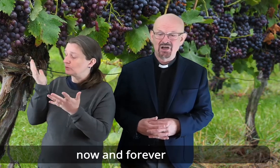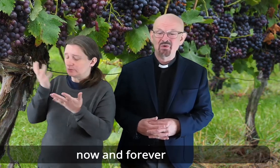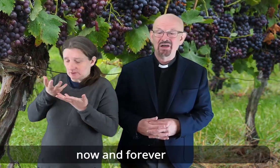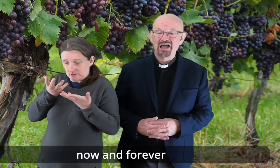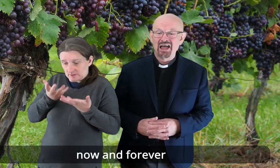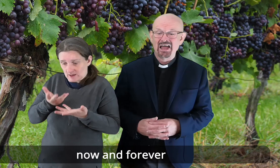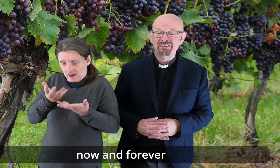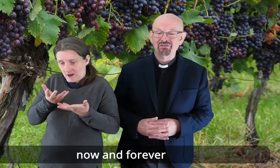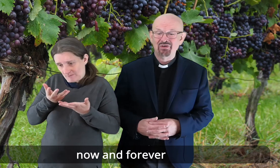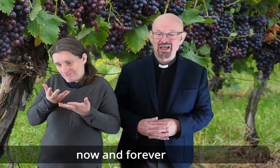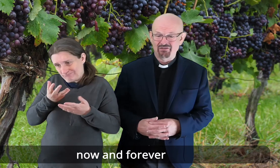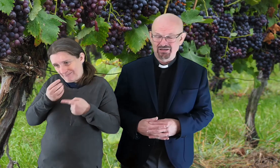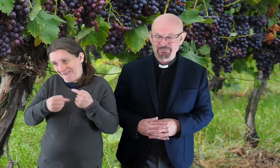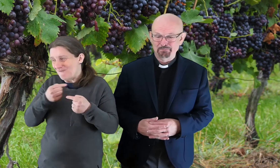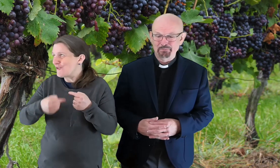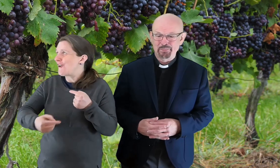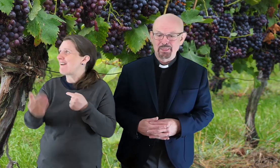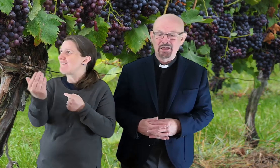and for ever. Amen.